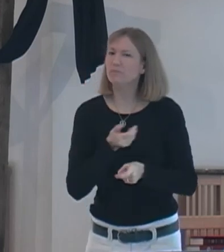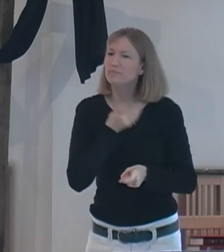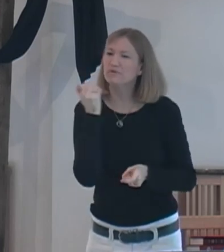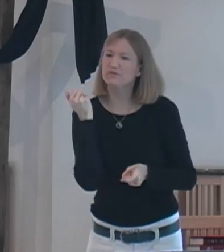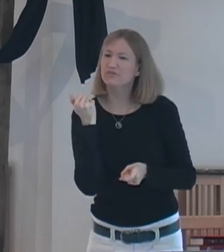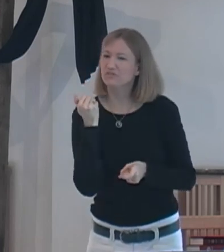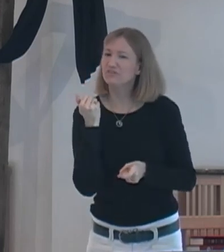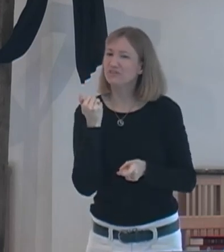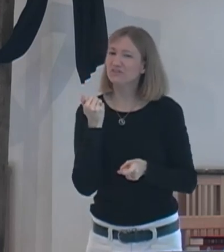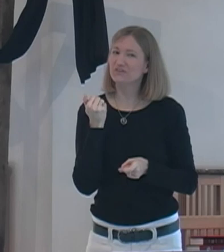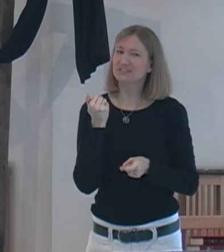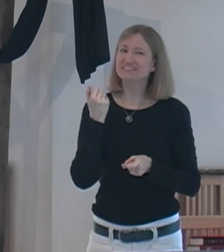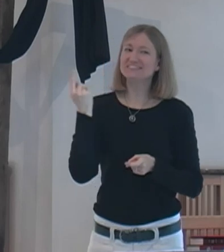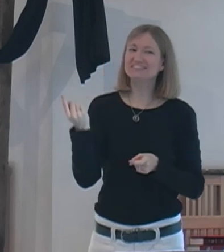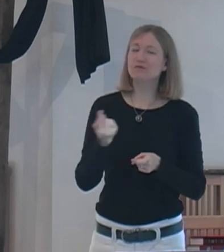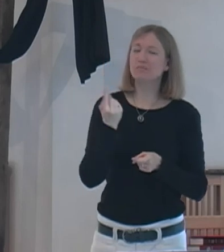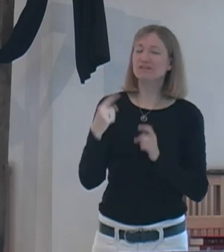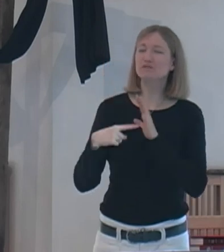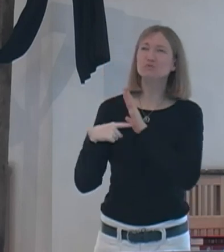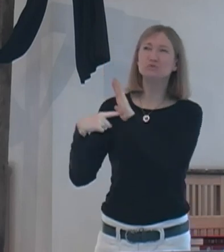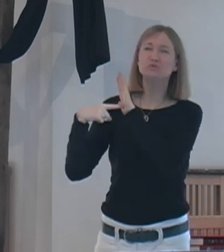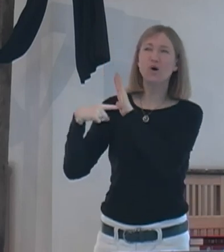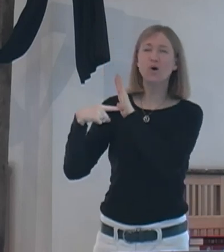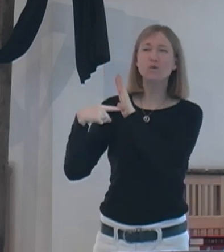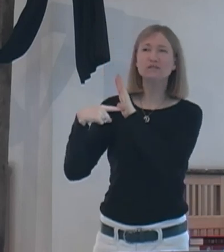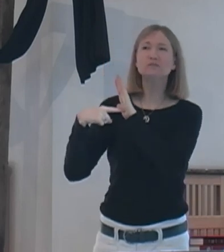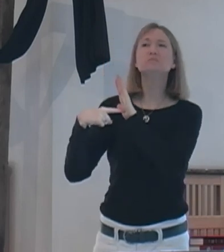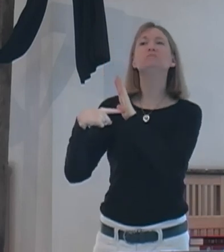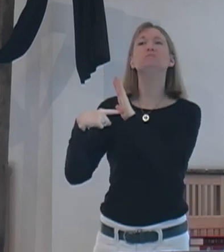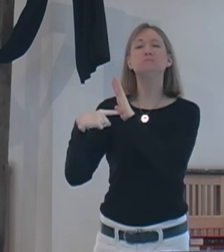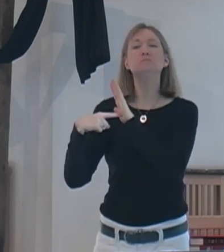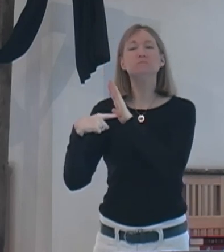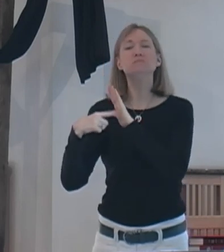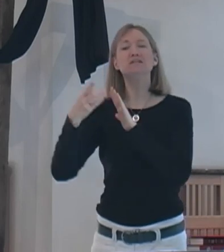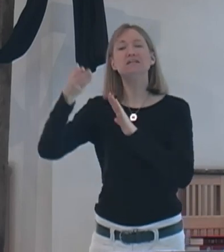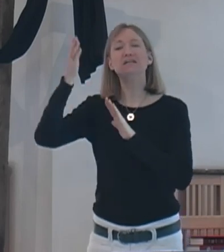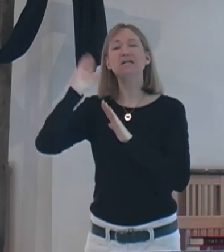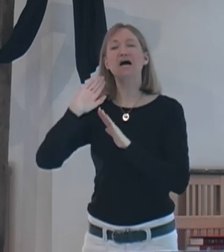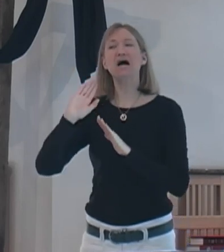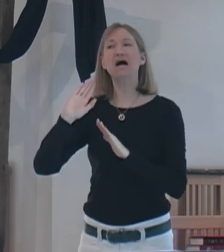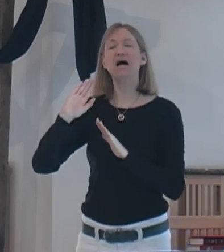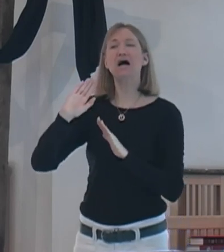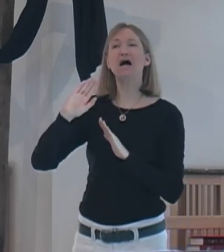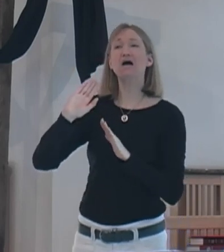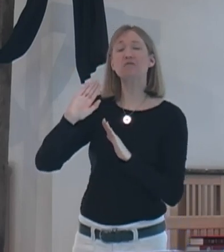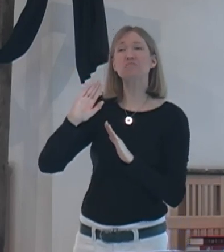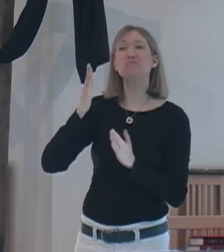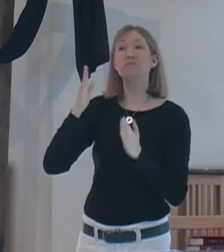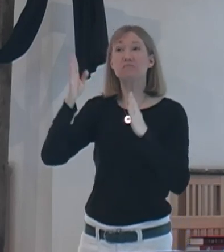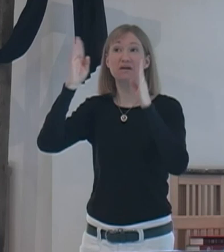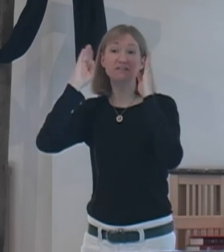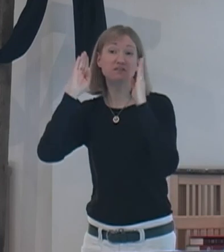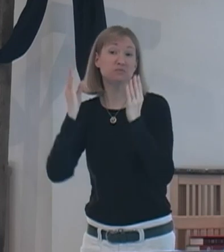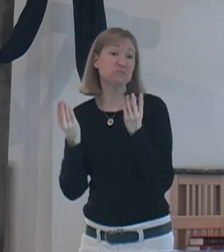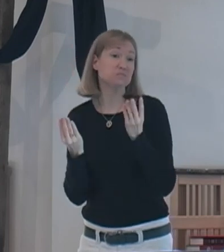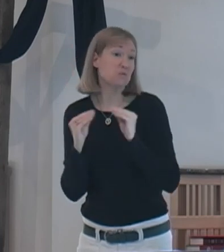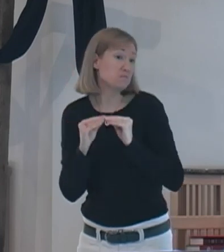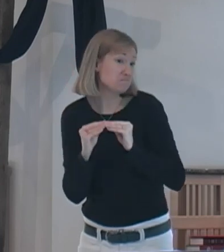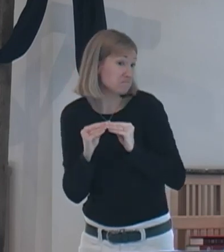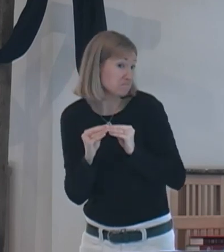offering of some kind or another to make God more inclined to hear your prayers. And so since the temple was